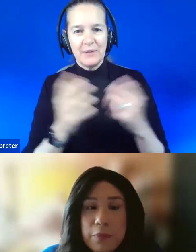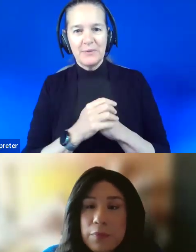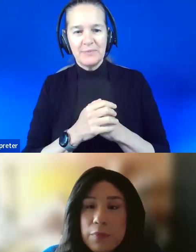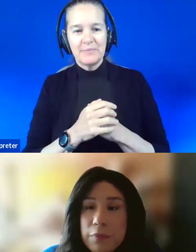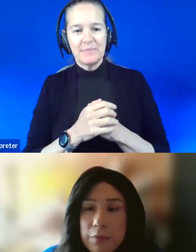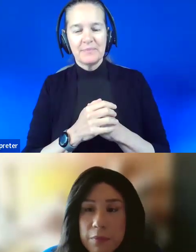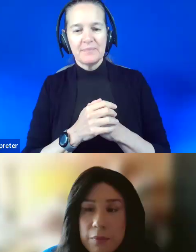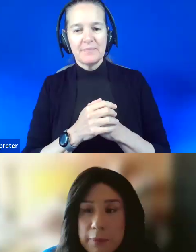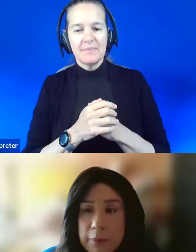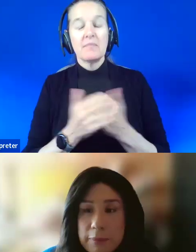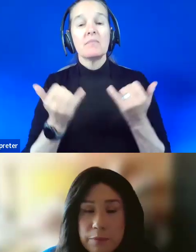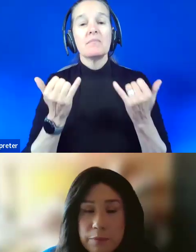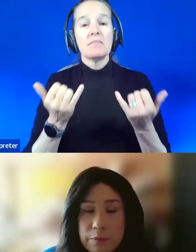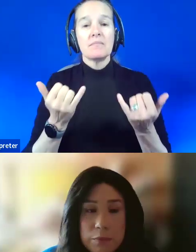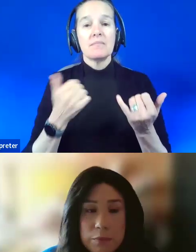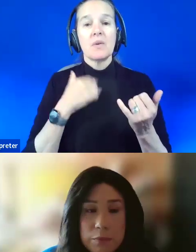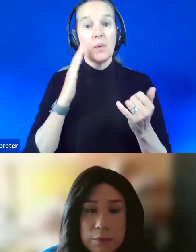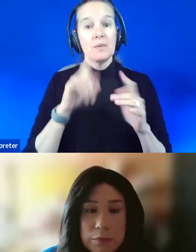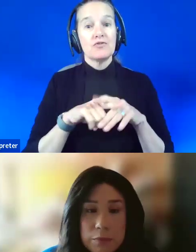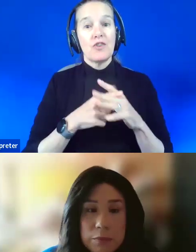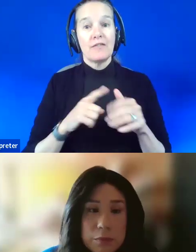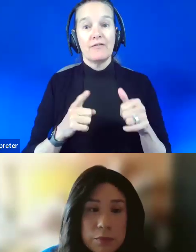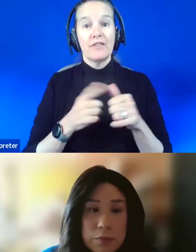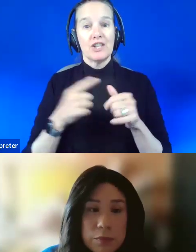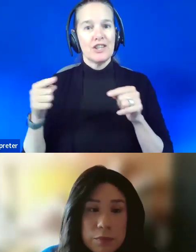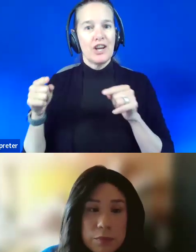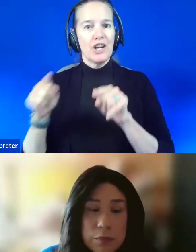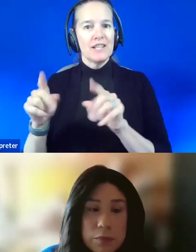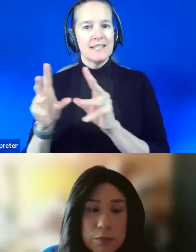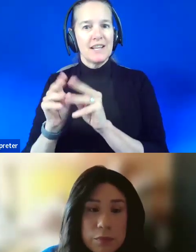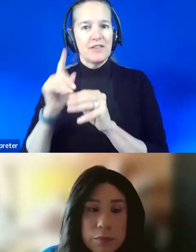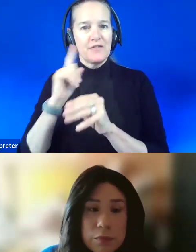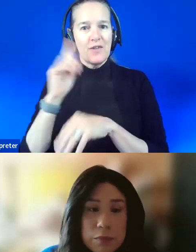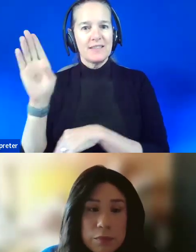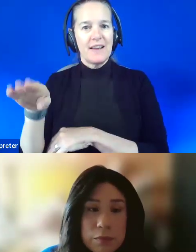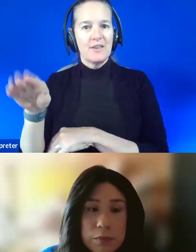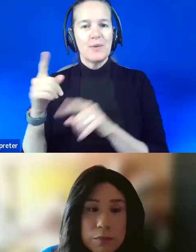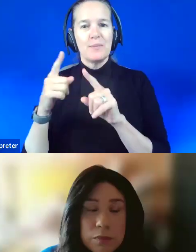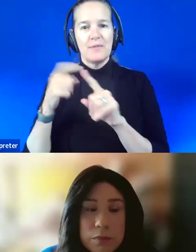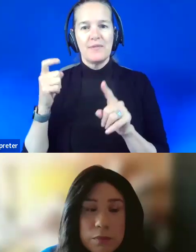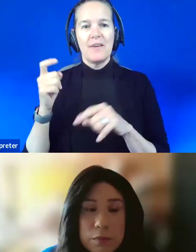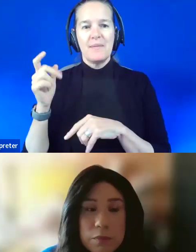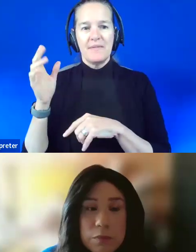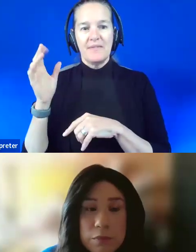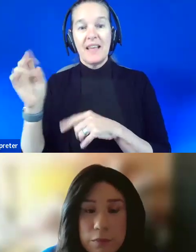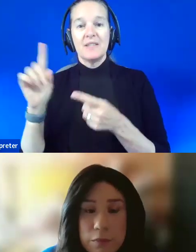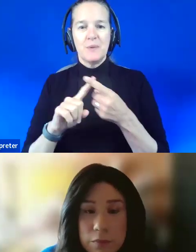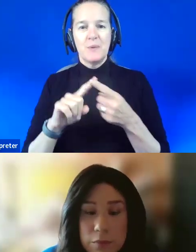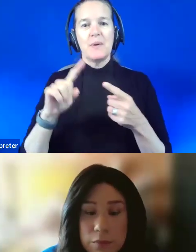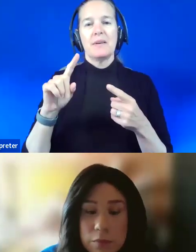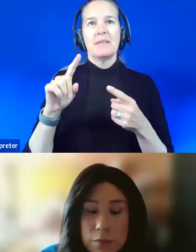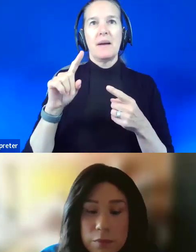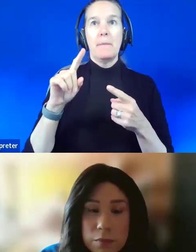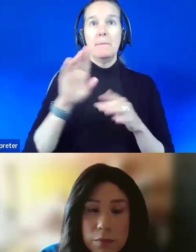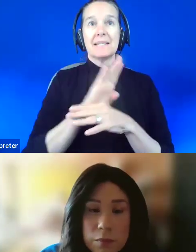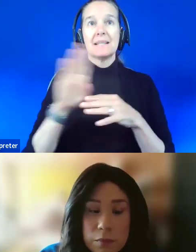are now going into our first concurrent session of the afternoon, From Fed to Business Owner, Tips for Disabled New